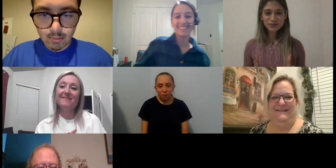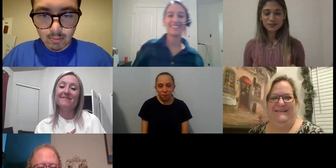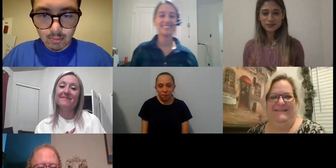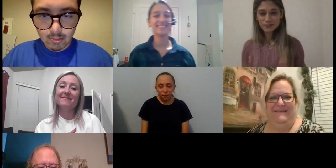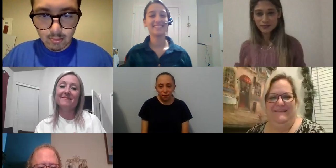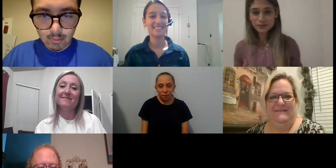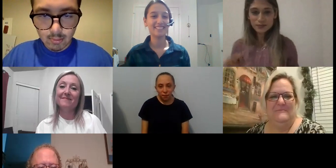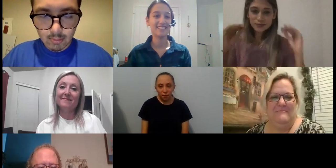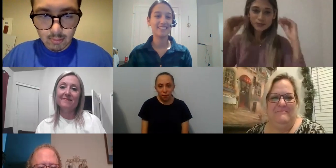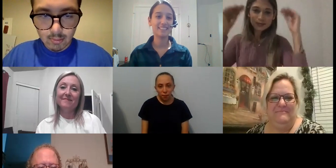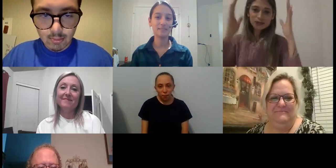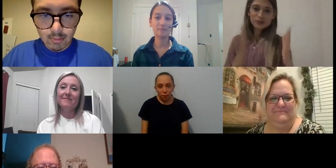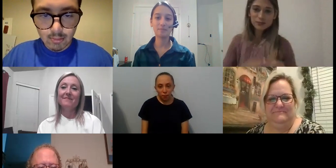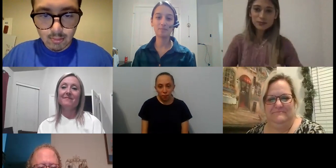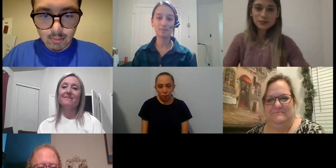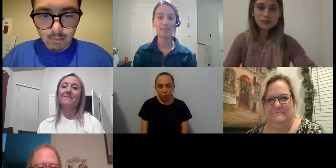Yeah.